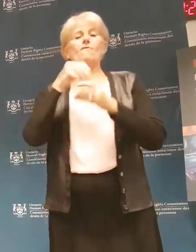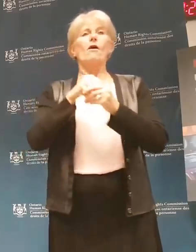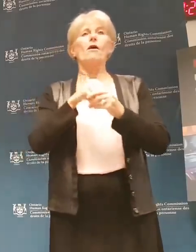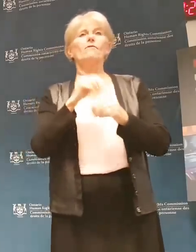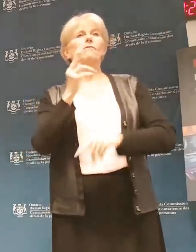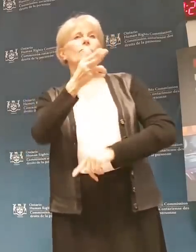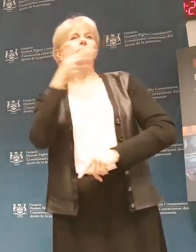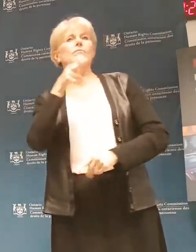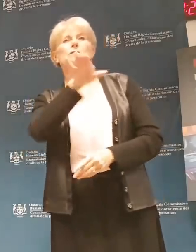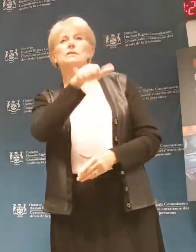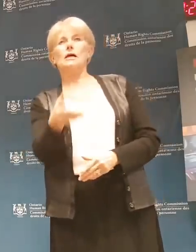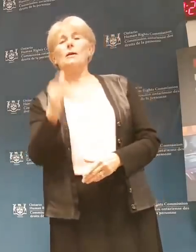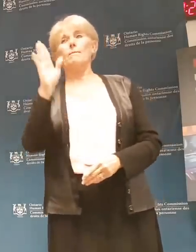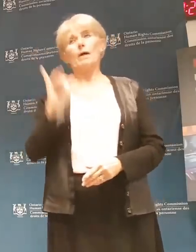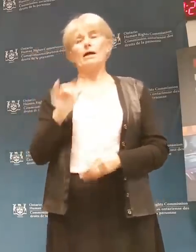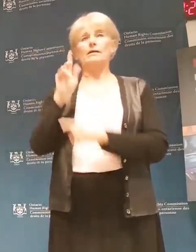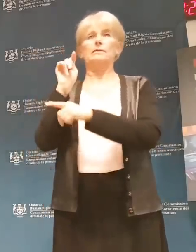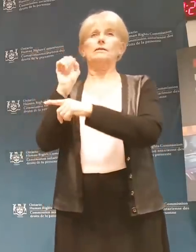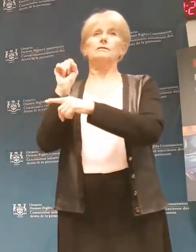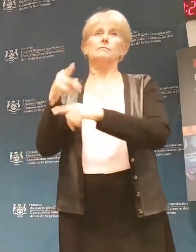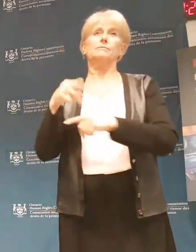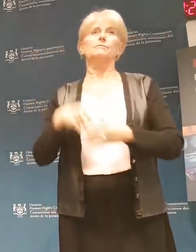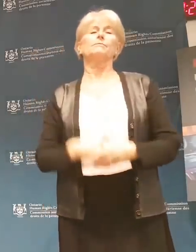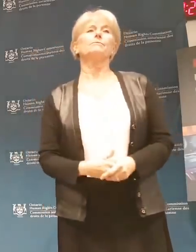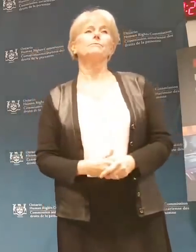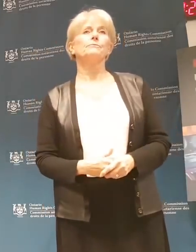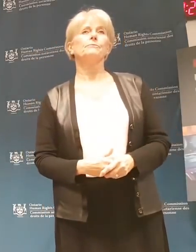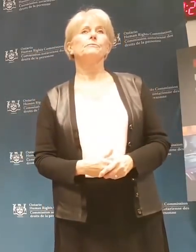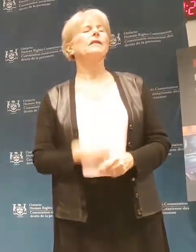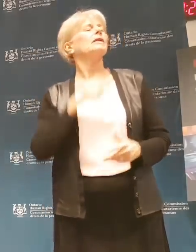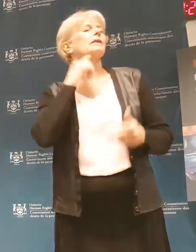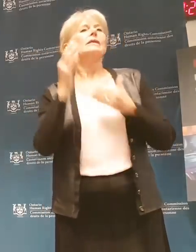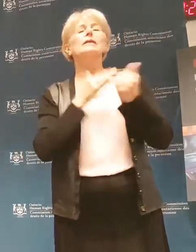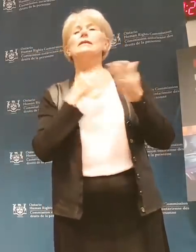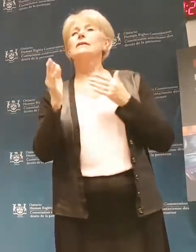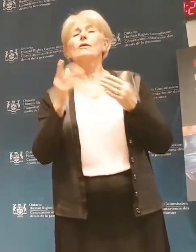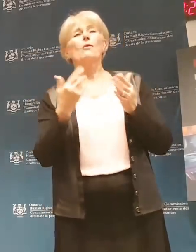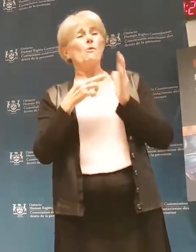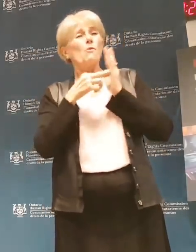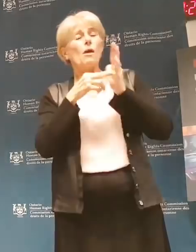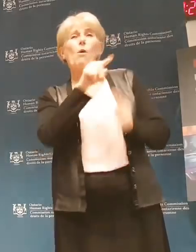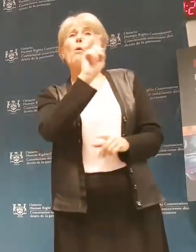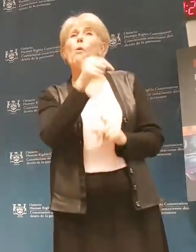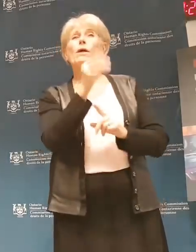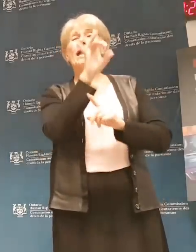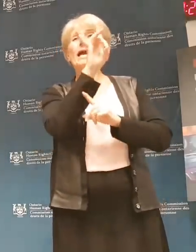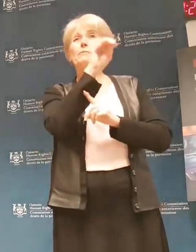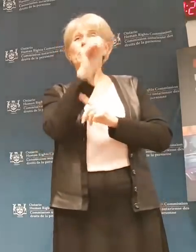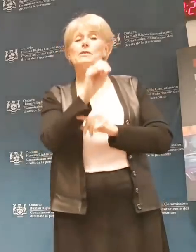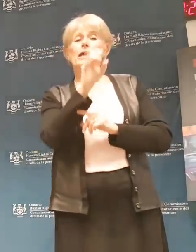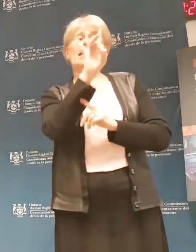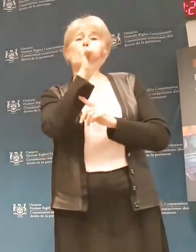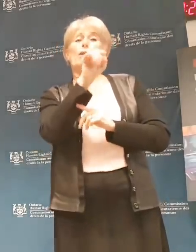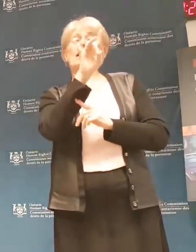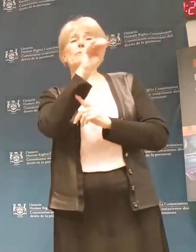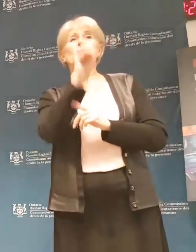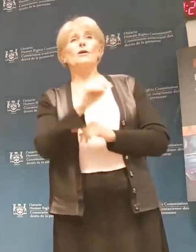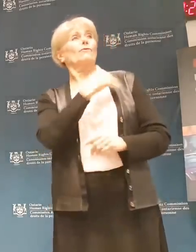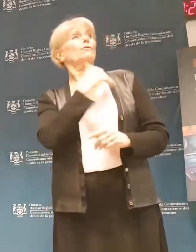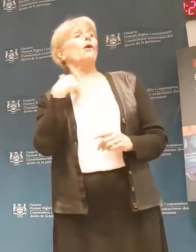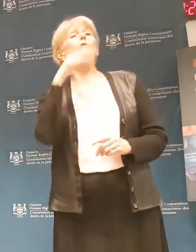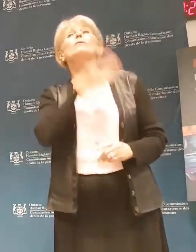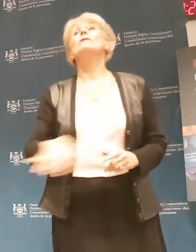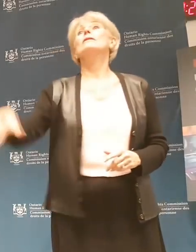fatal shooting by the Toronto police. Despite representing only 8.8% of